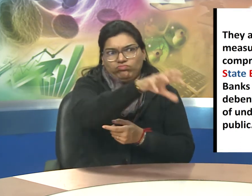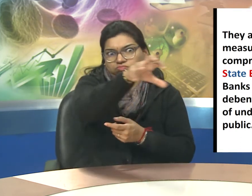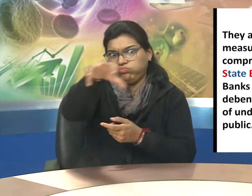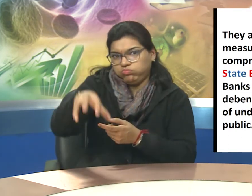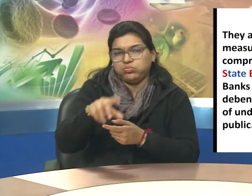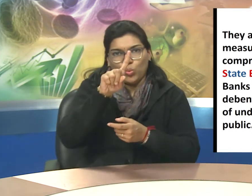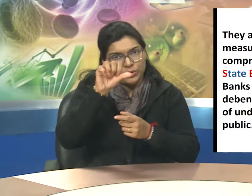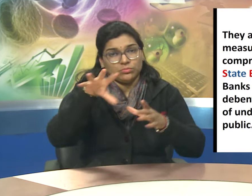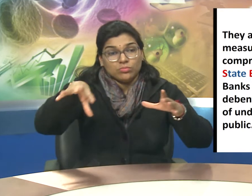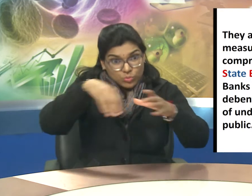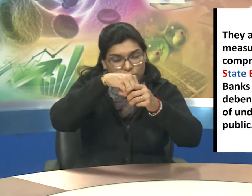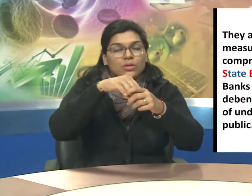public sector banks.